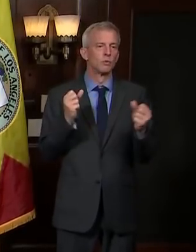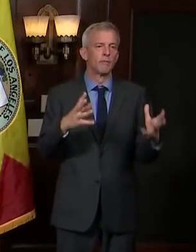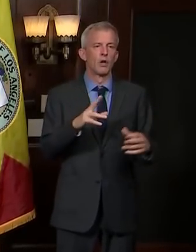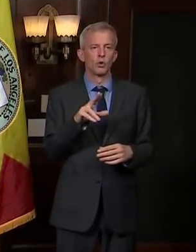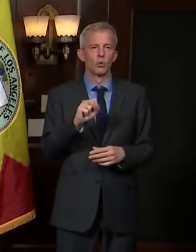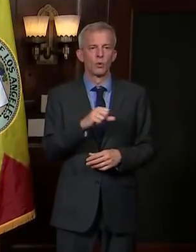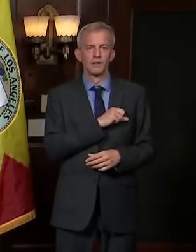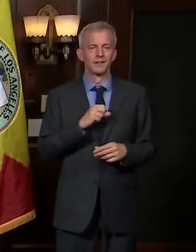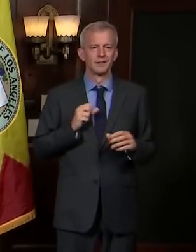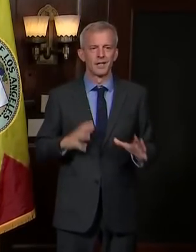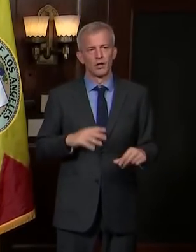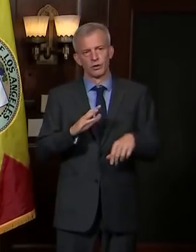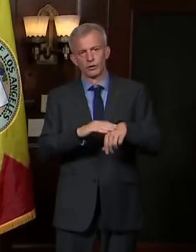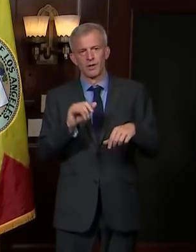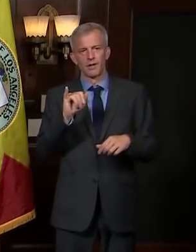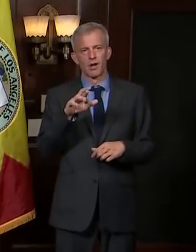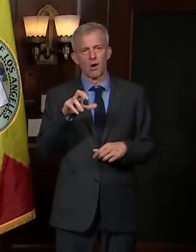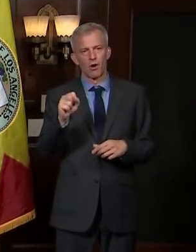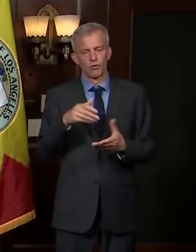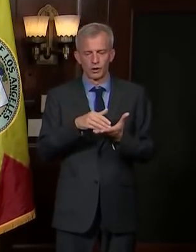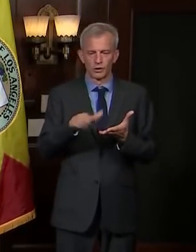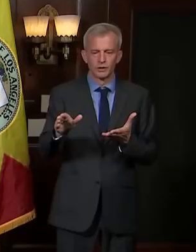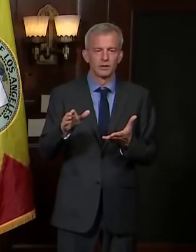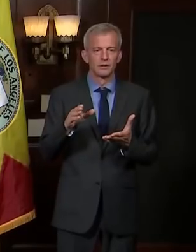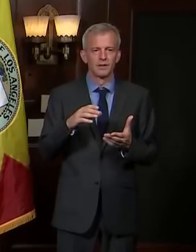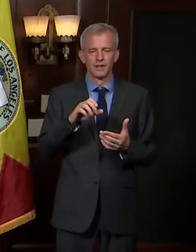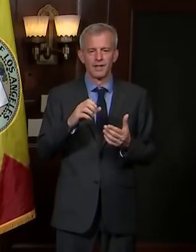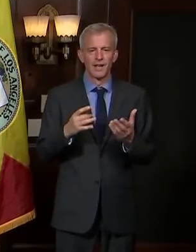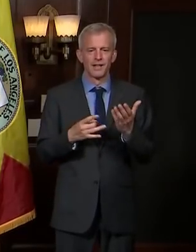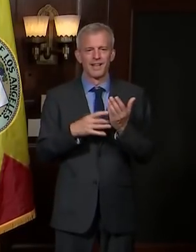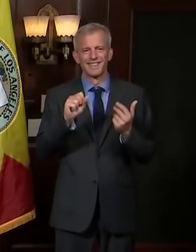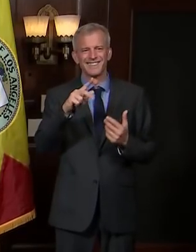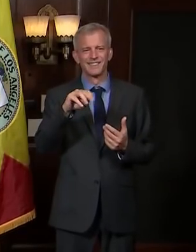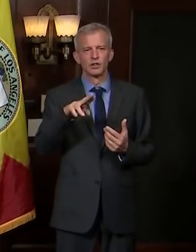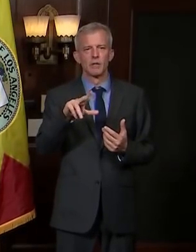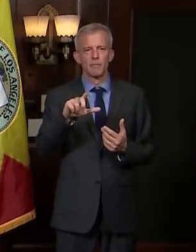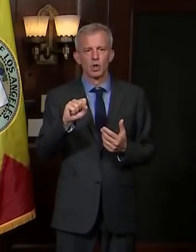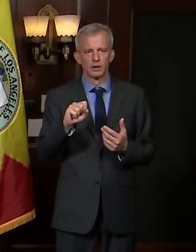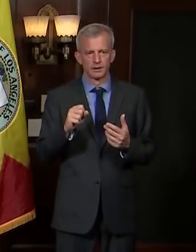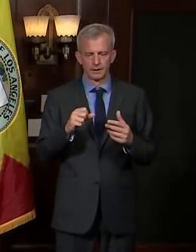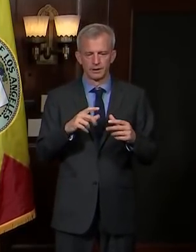calling on the IRS to send stimulus checks to seniors automatically,